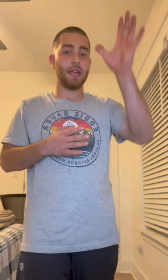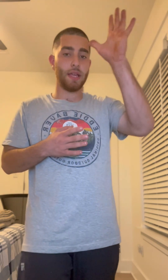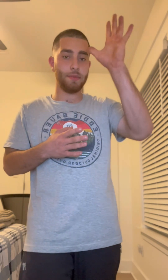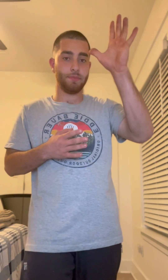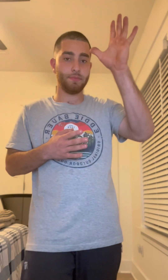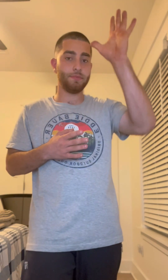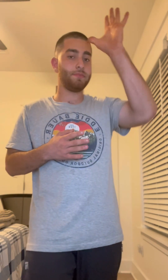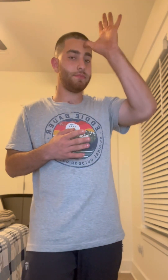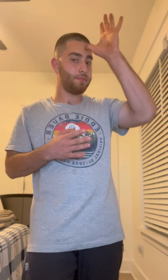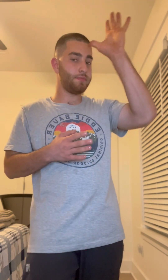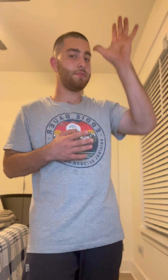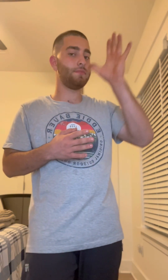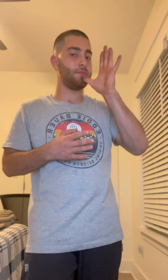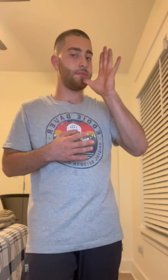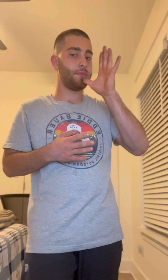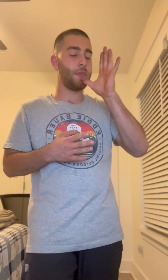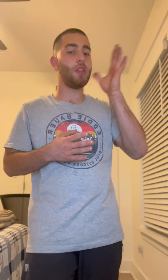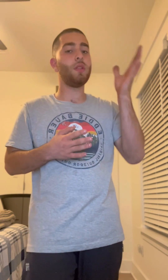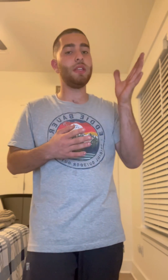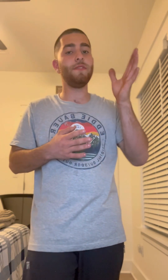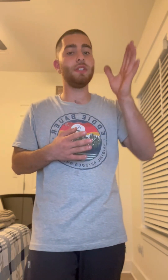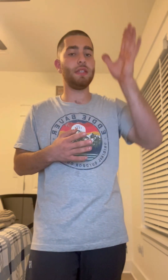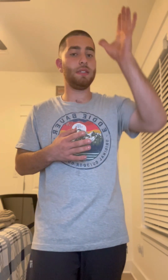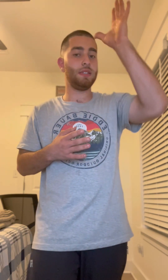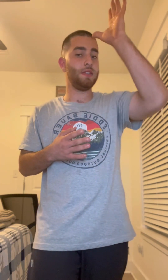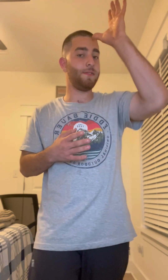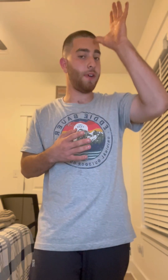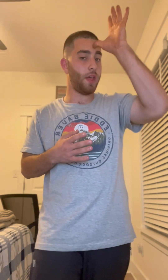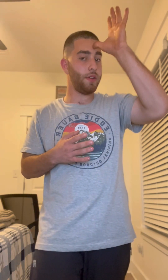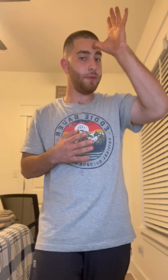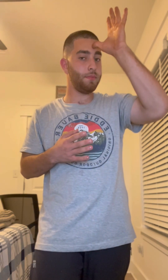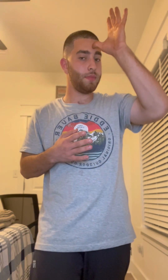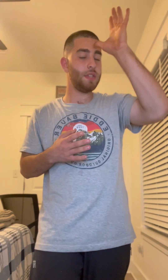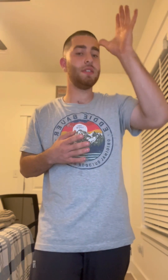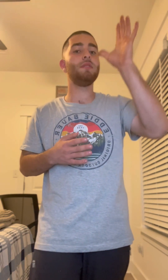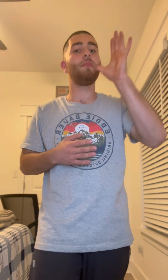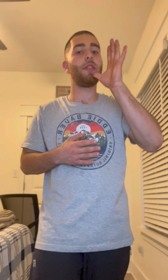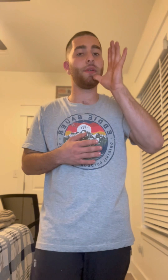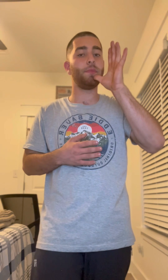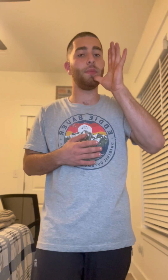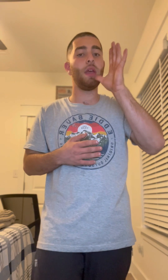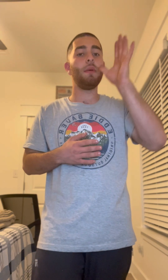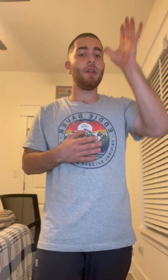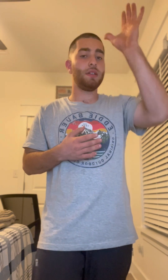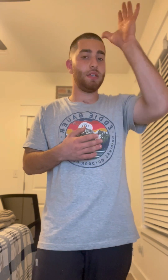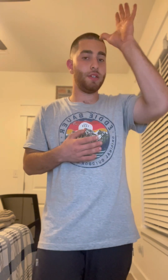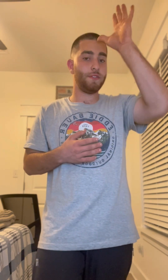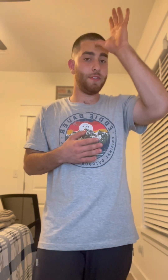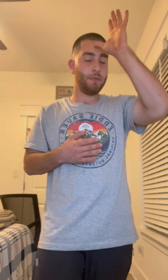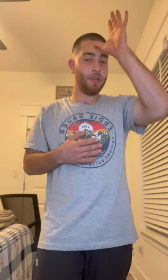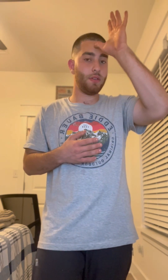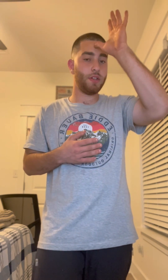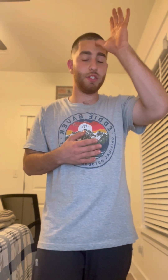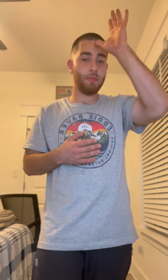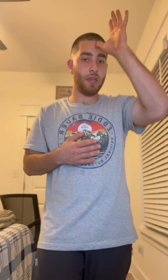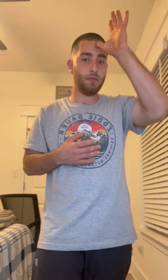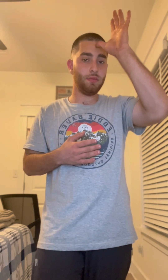sign. The only difference is this is father, this is mother, because here's male, and